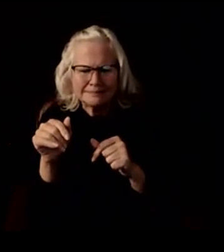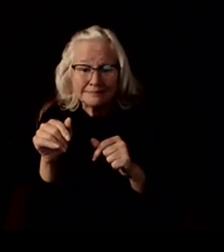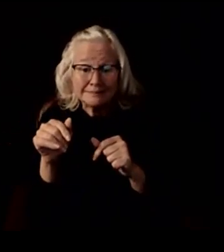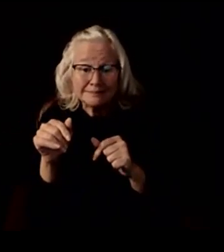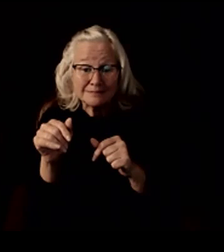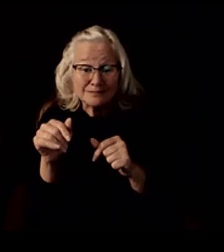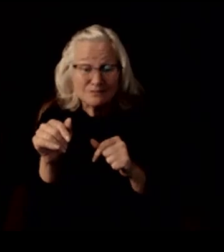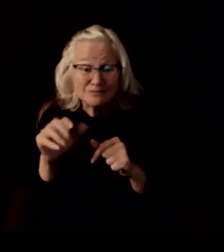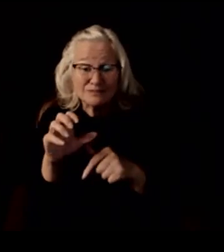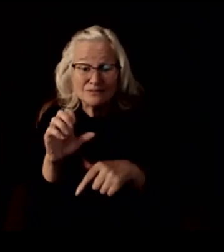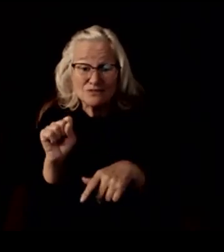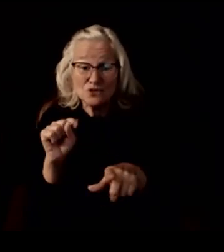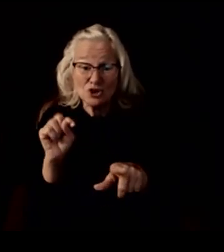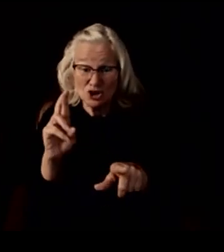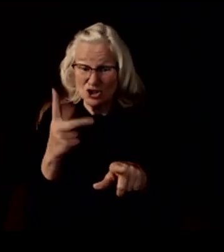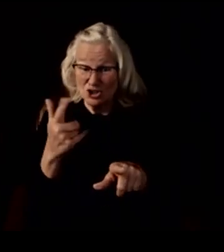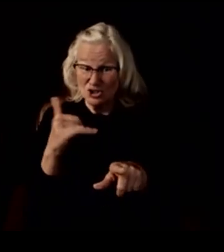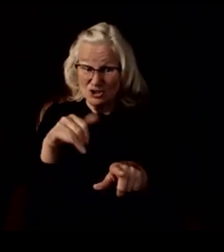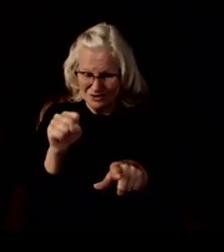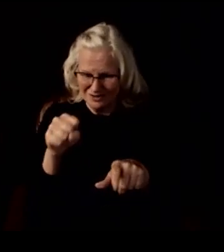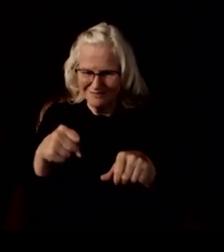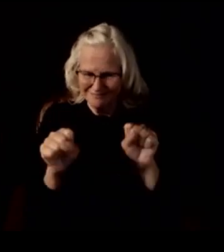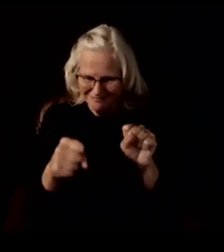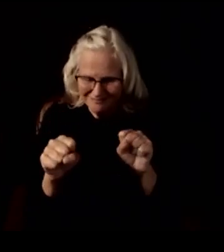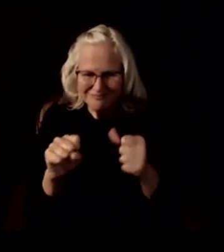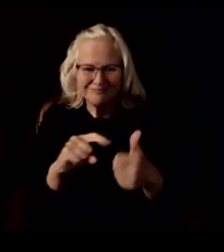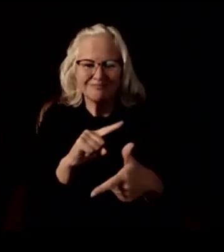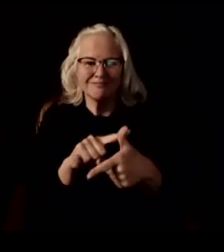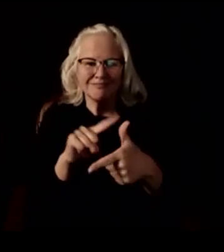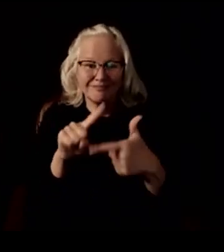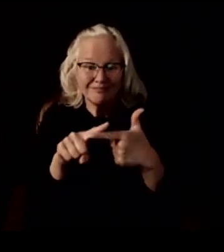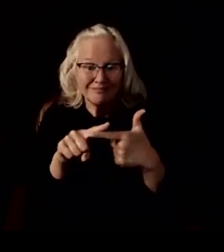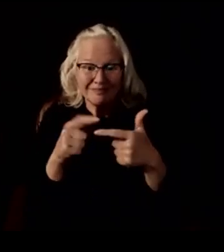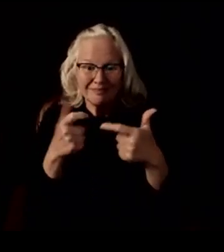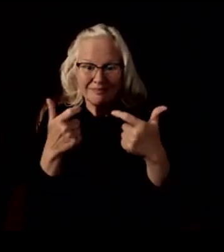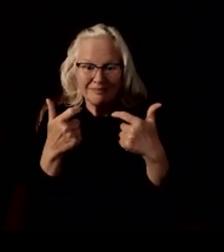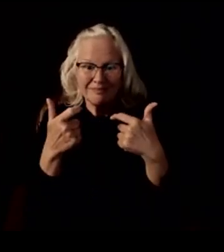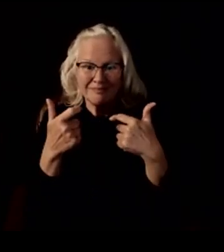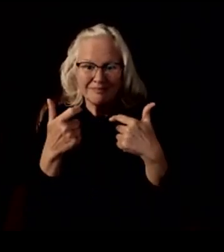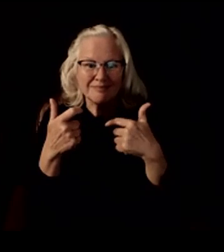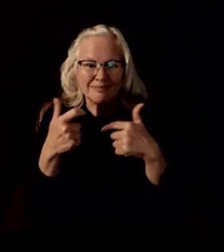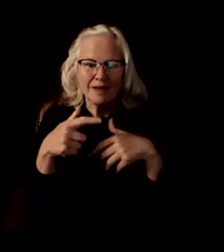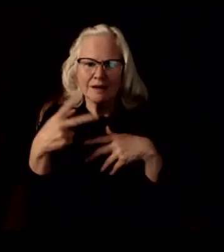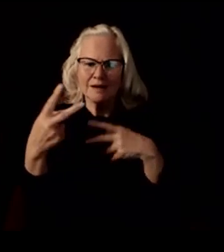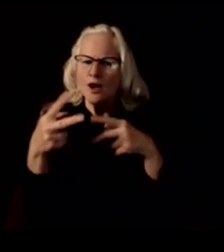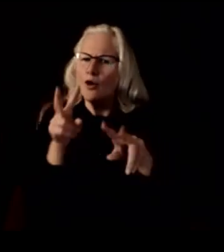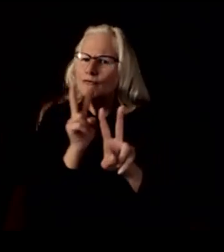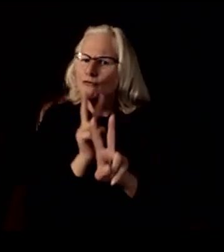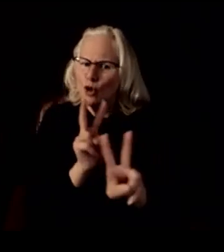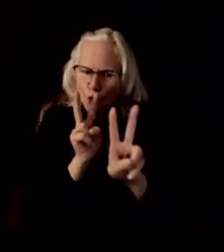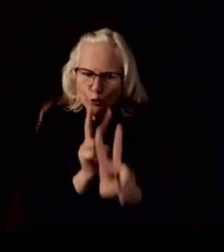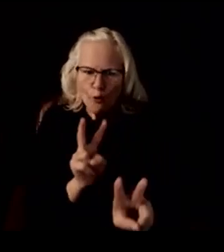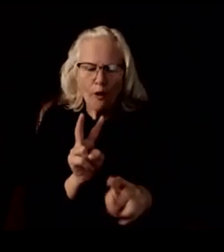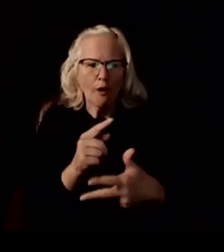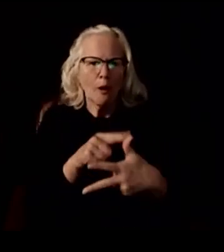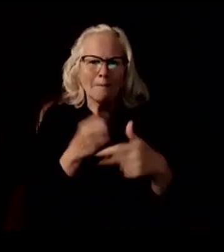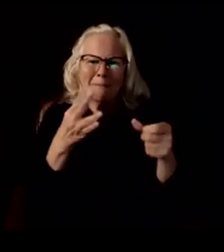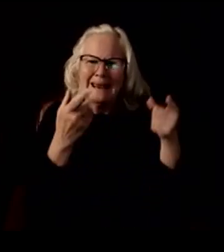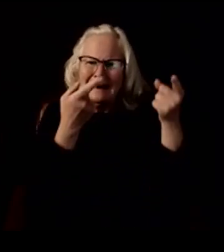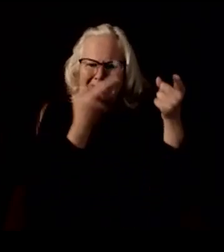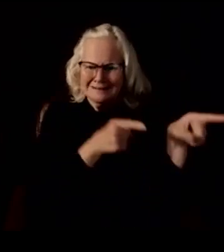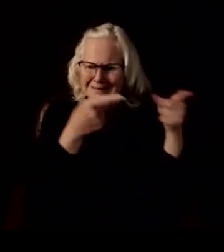have accounted for cases. So, we've obviously seen cases associated with some bars